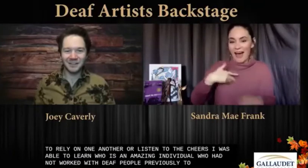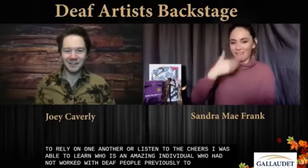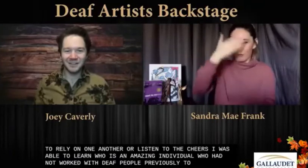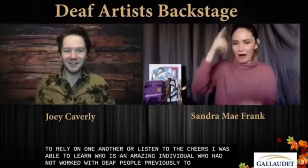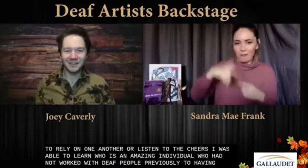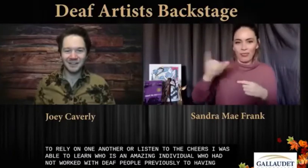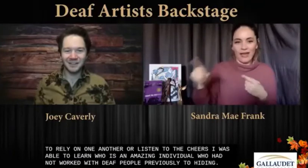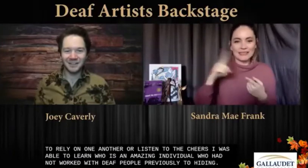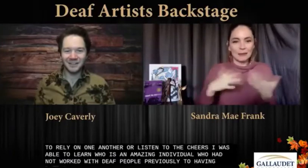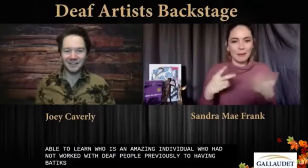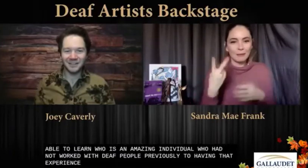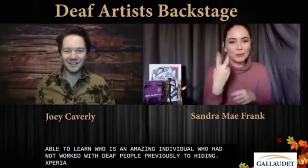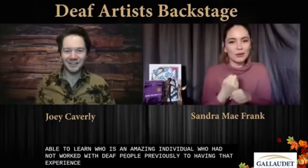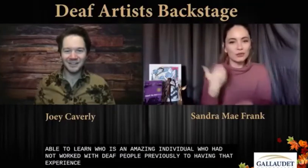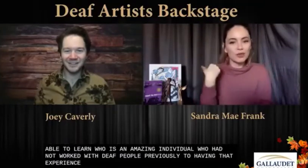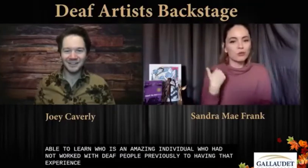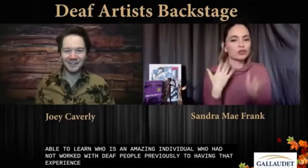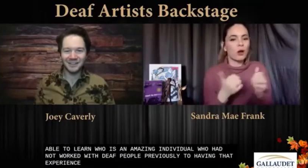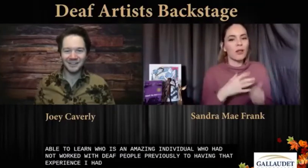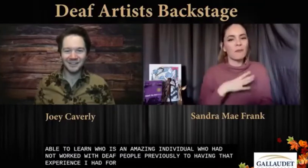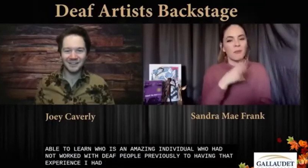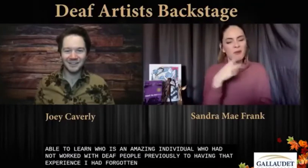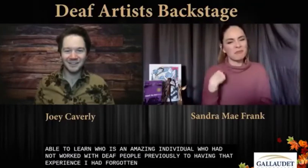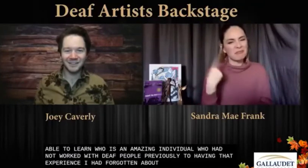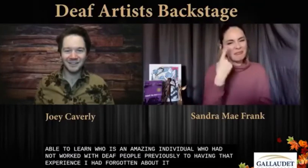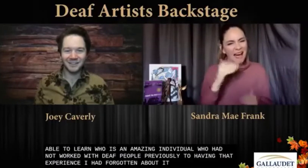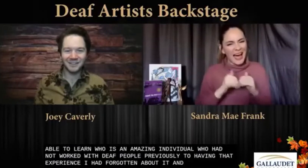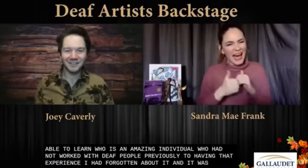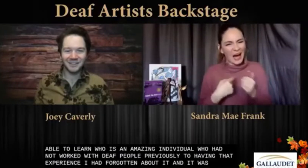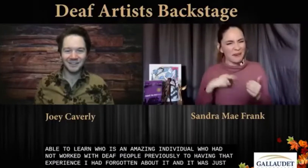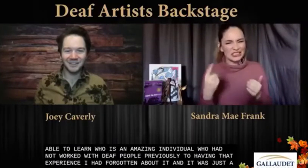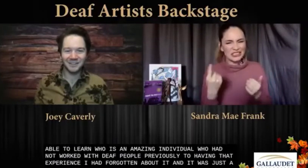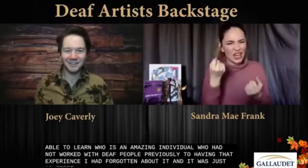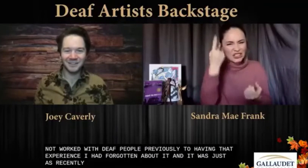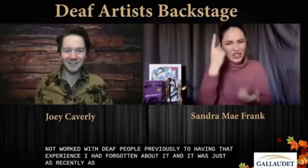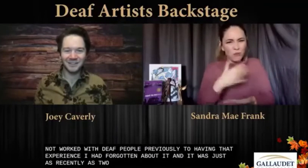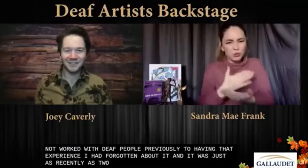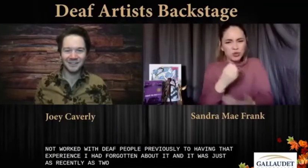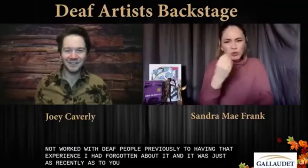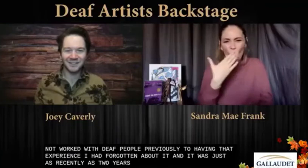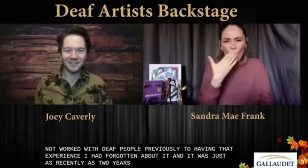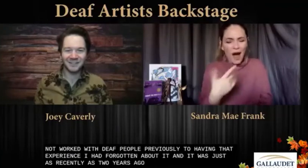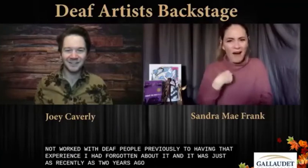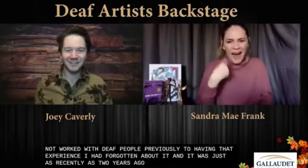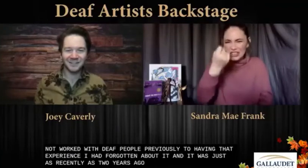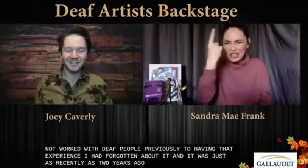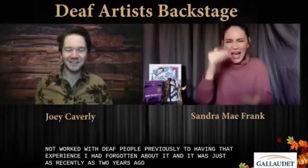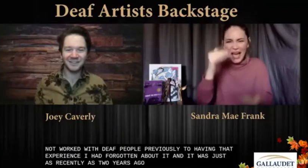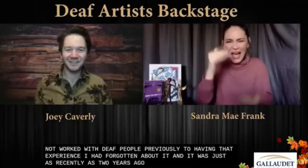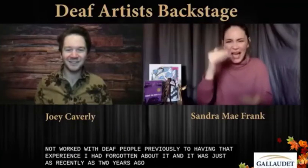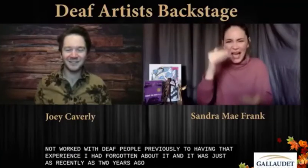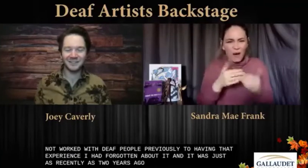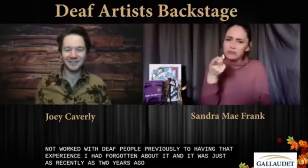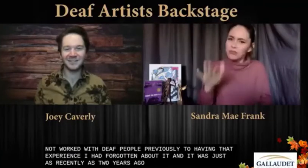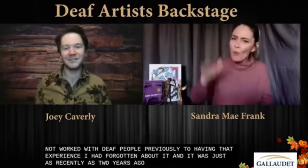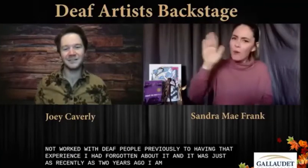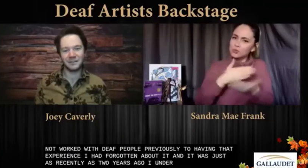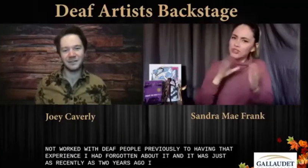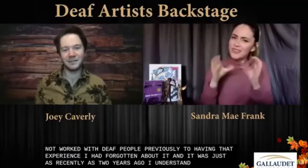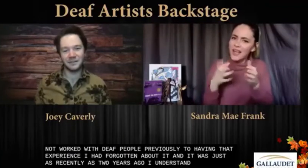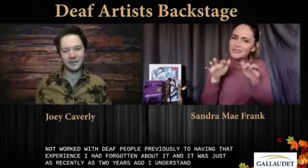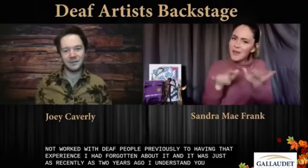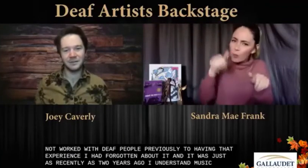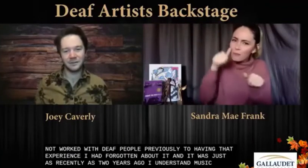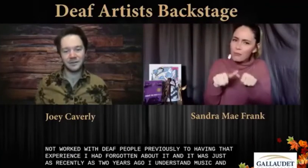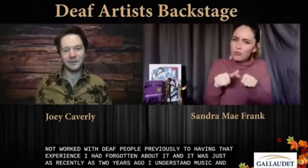having that experience I had forgotten about it and it was just as recently as two years ago I understand